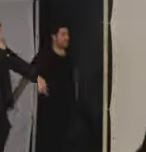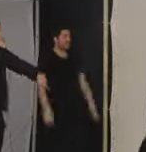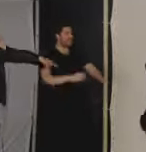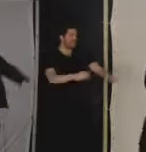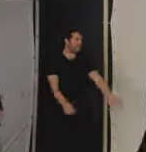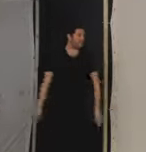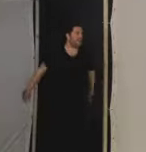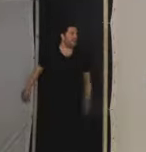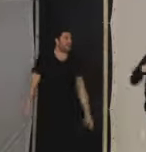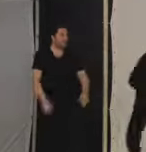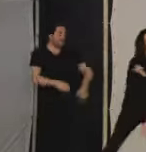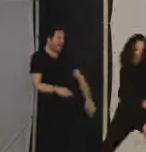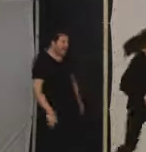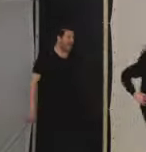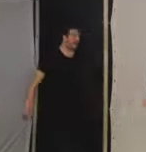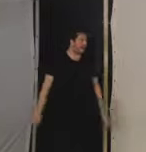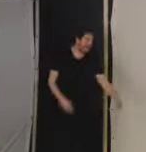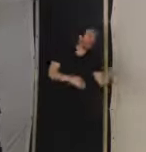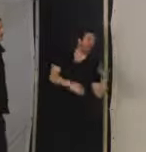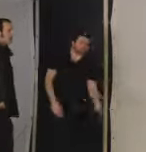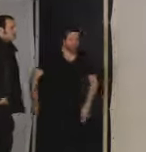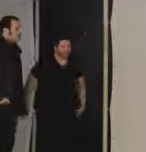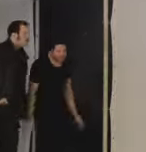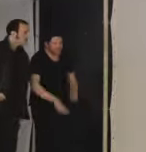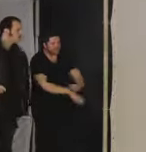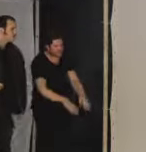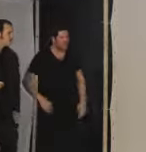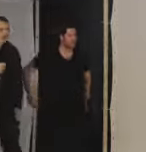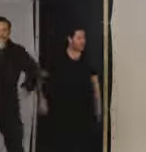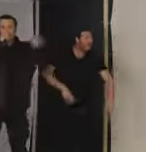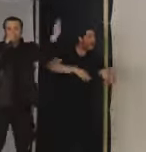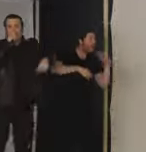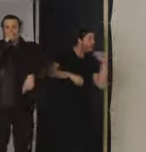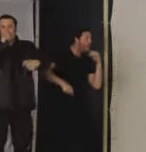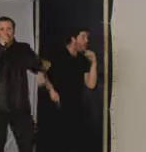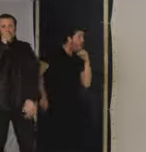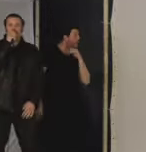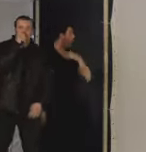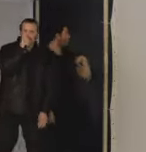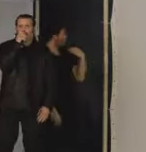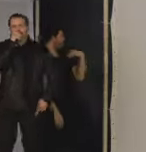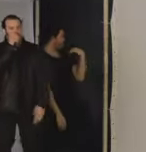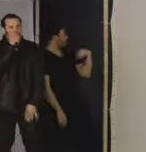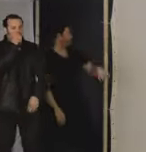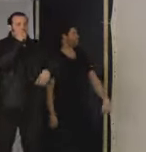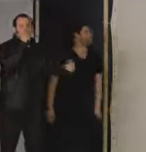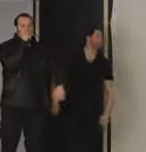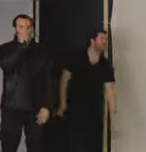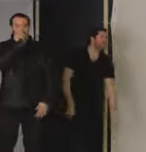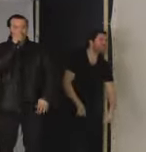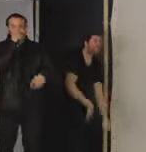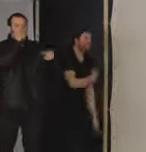Break it down. You can think when it's over. Let me tell you friends, there are always haters.